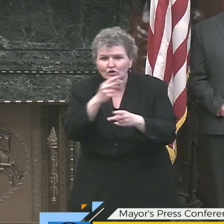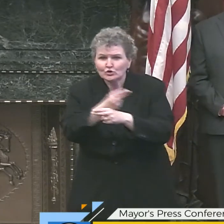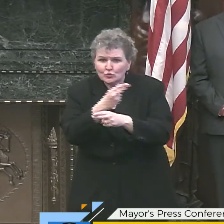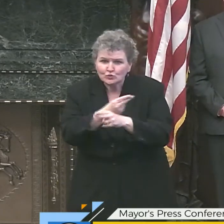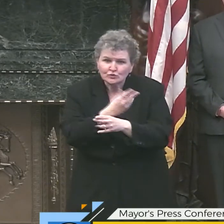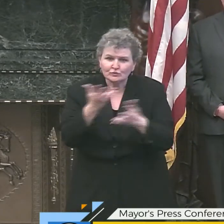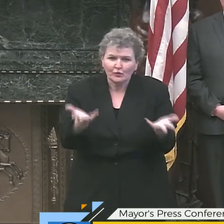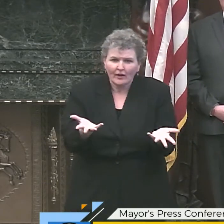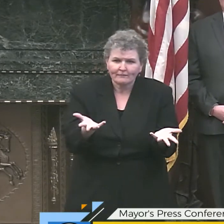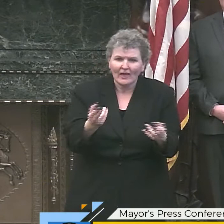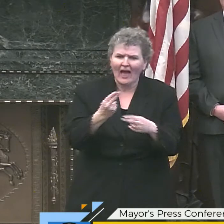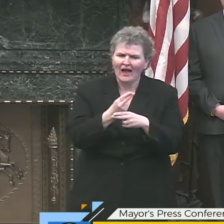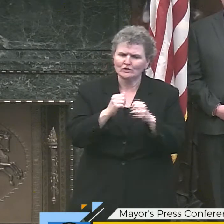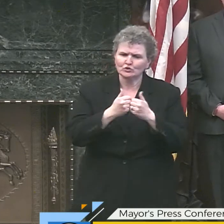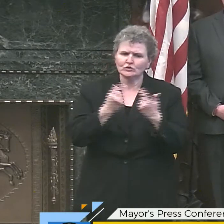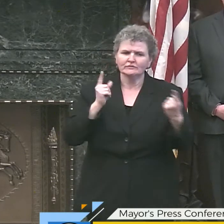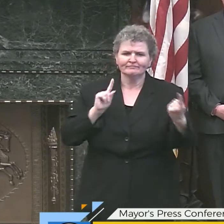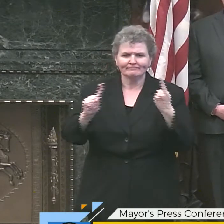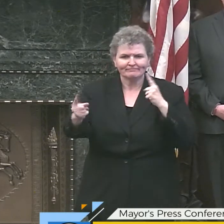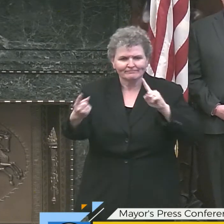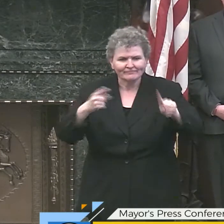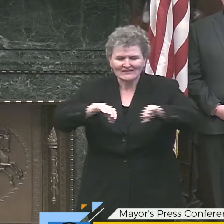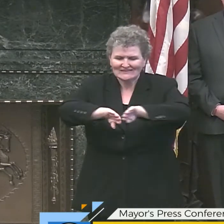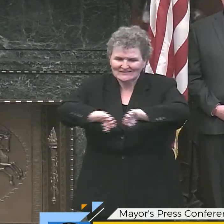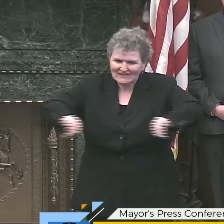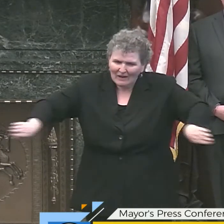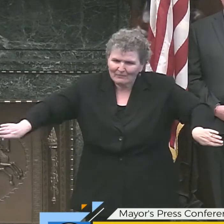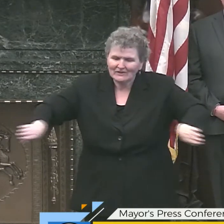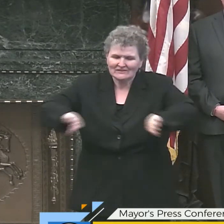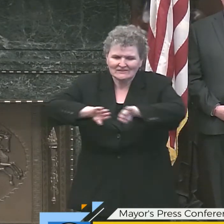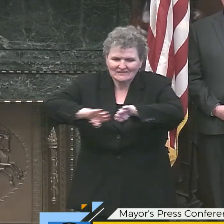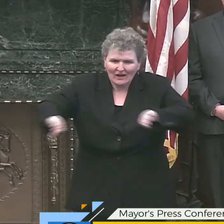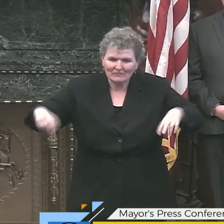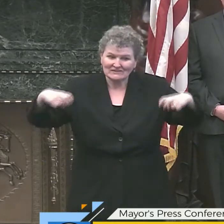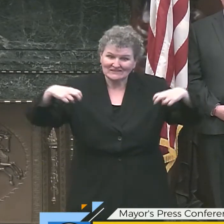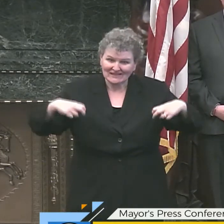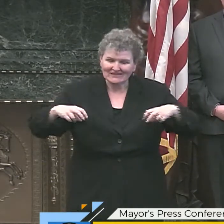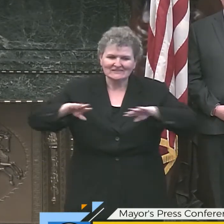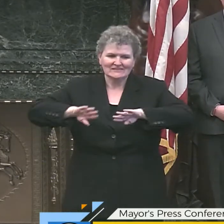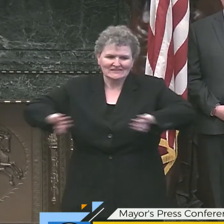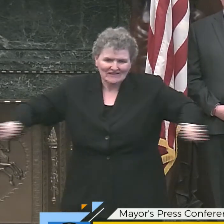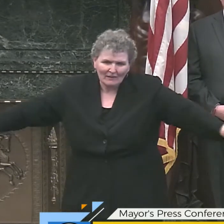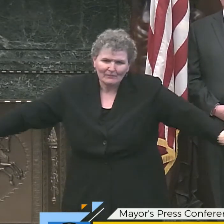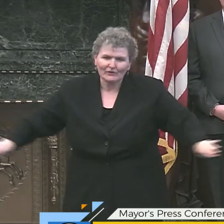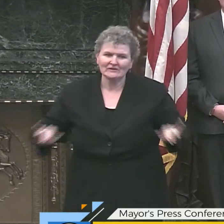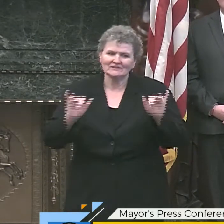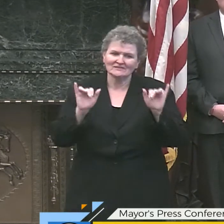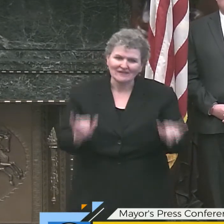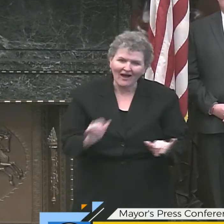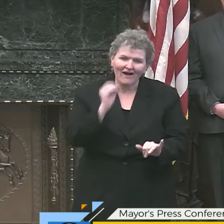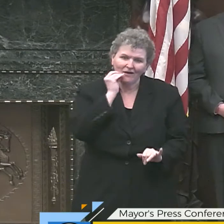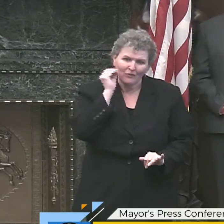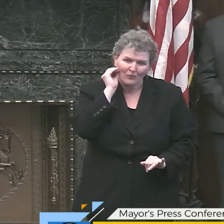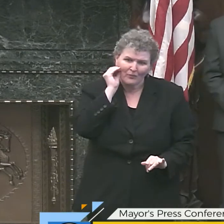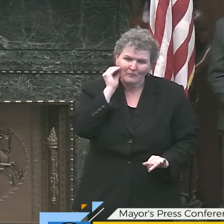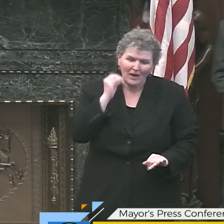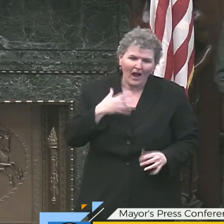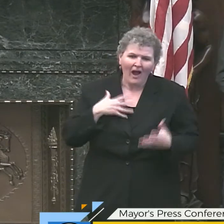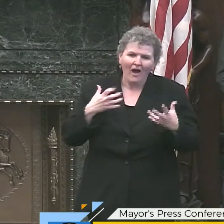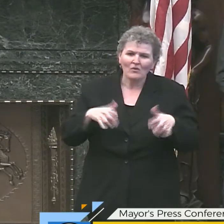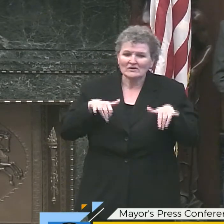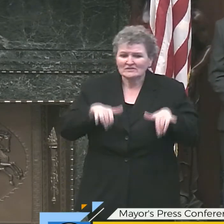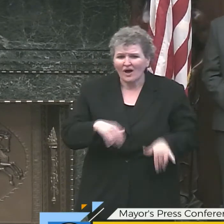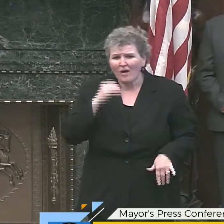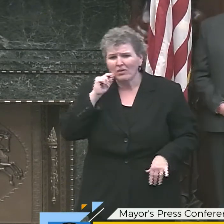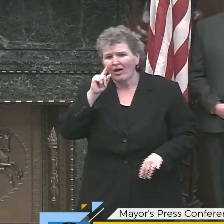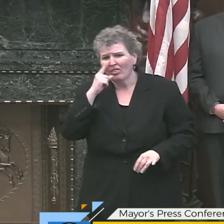used to encourage people? Well, we want to have everybody following our rules that say stay inside and stay away from people.